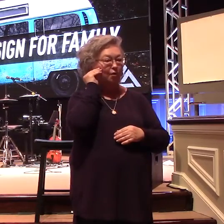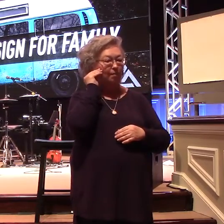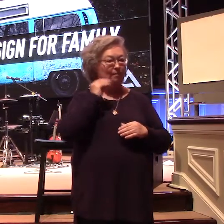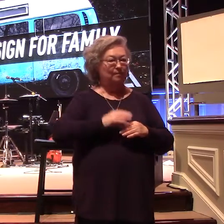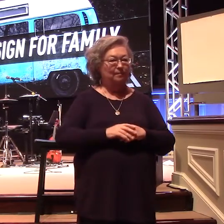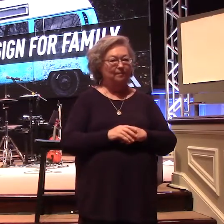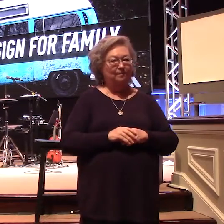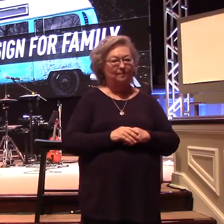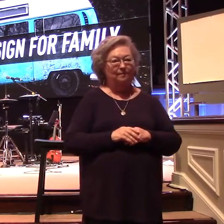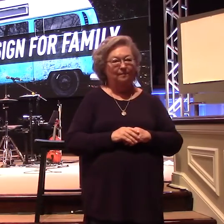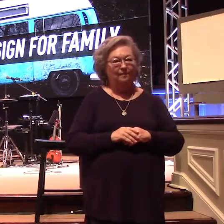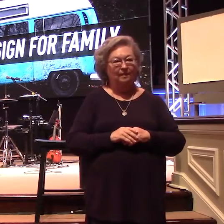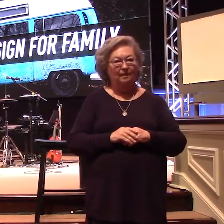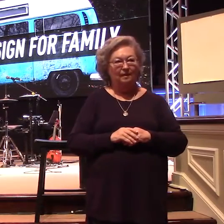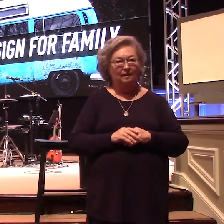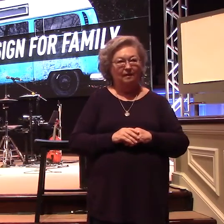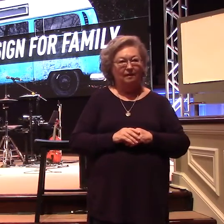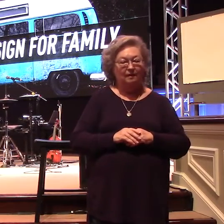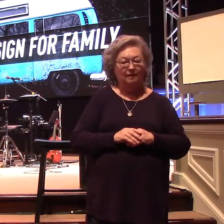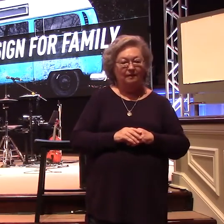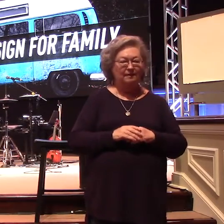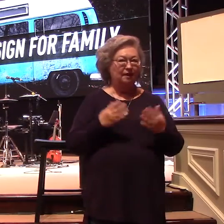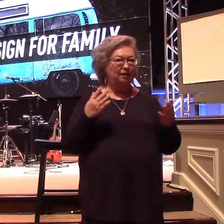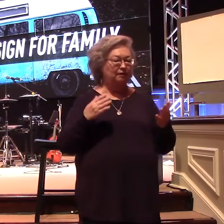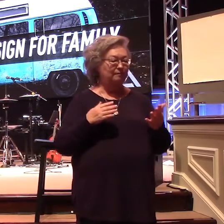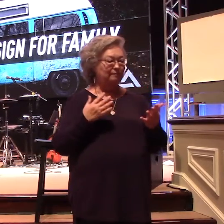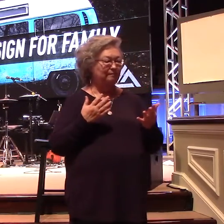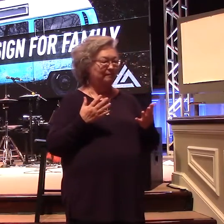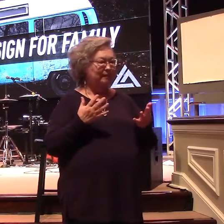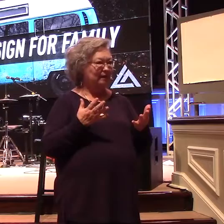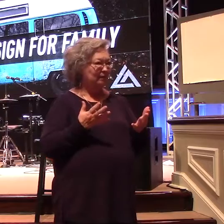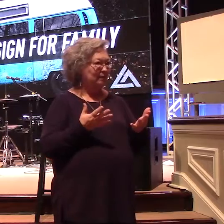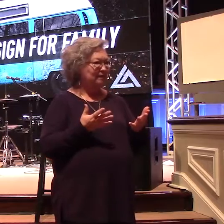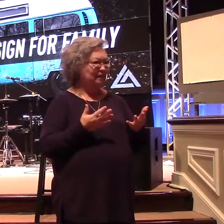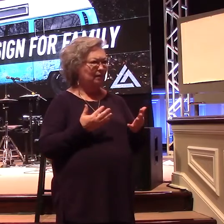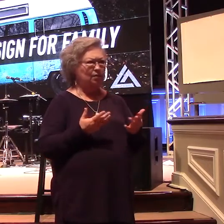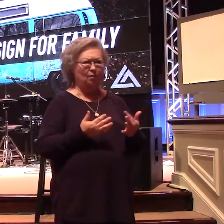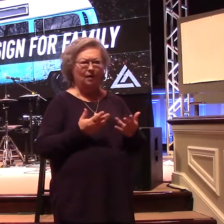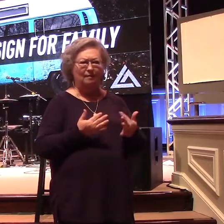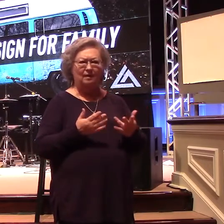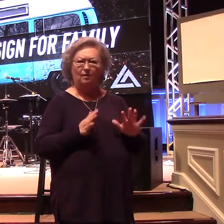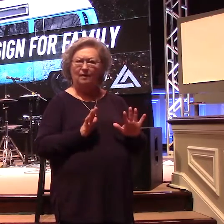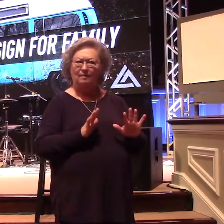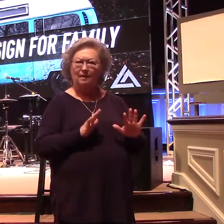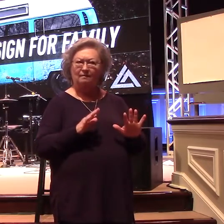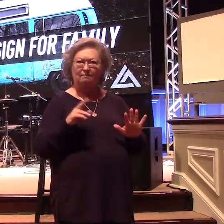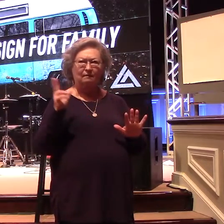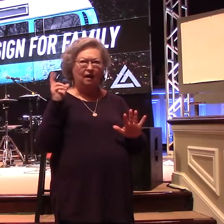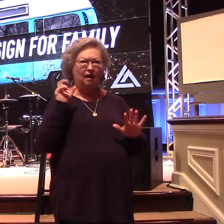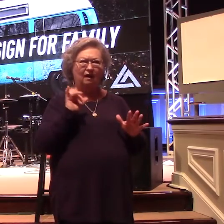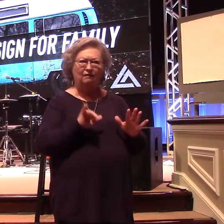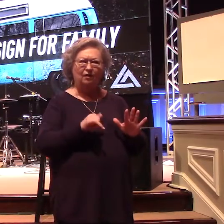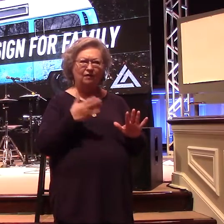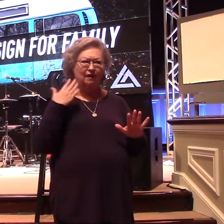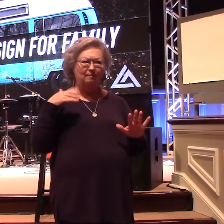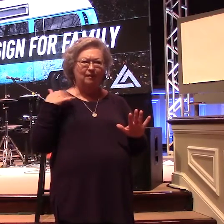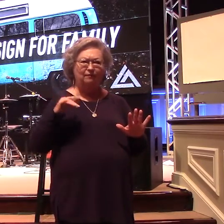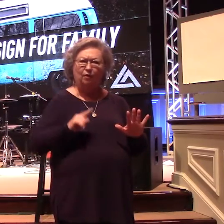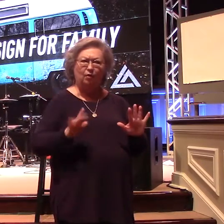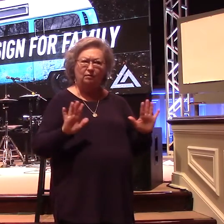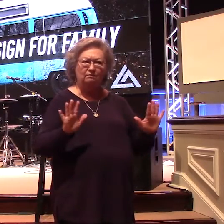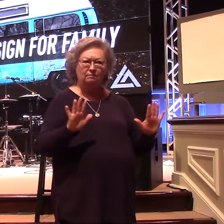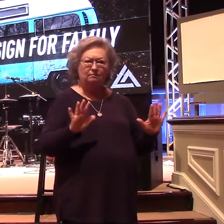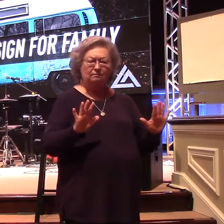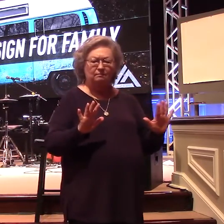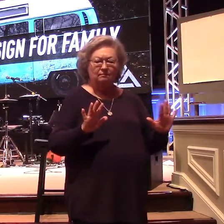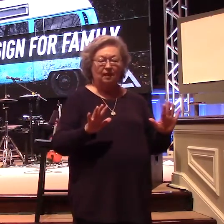like, hold on a second, you know, where are we going? Because I've heard this sermon before. And before we go there, I just want to say we want to clearly